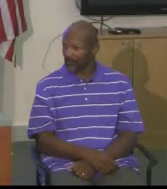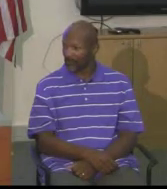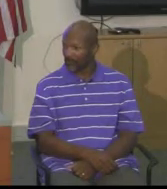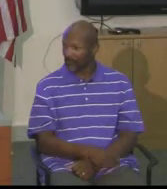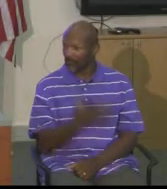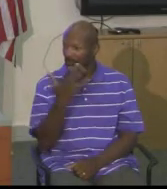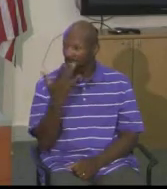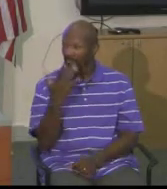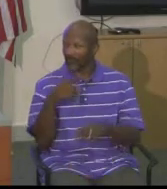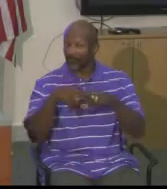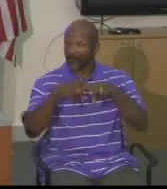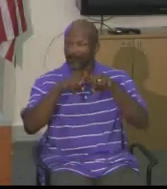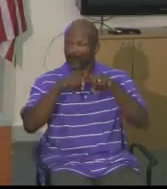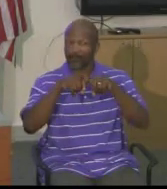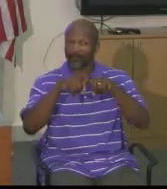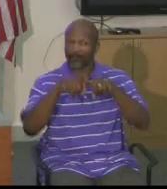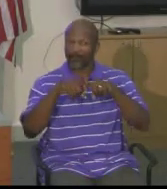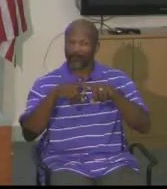Hold on.